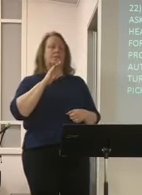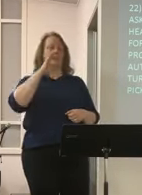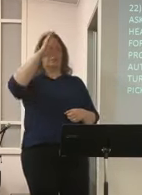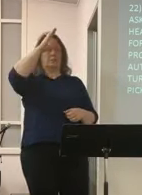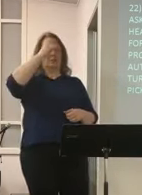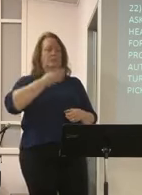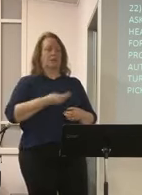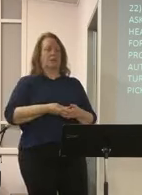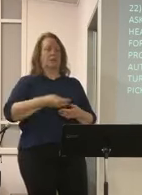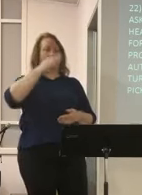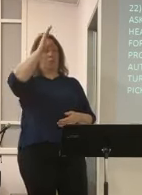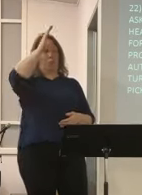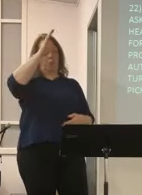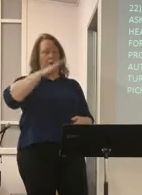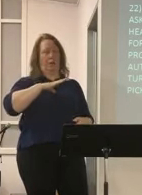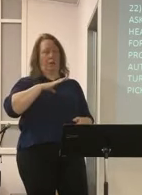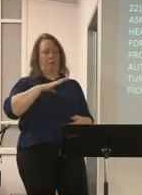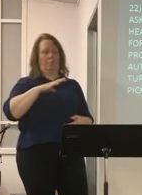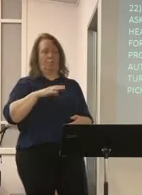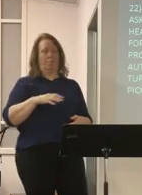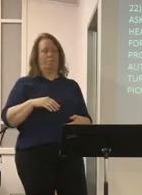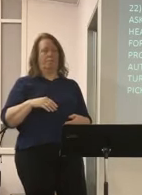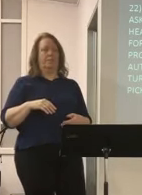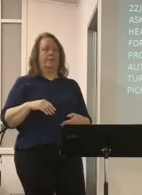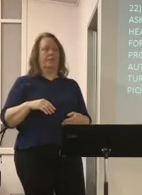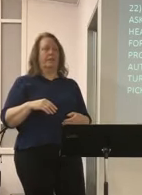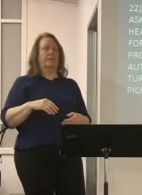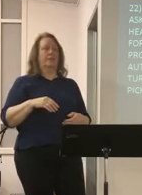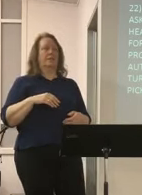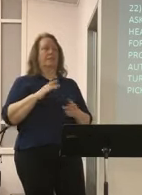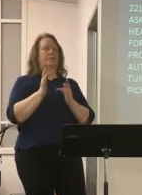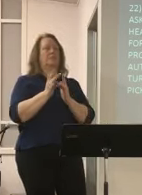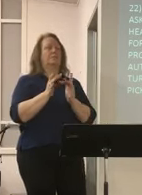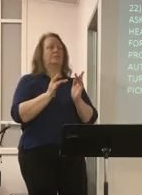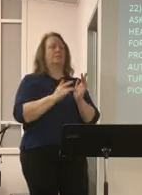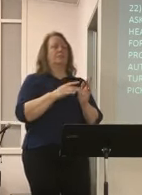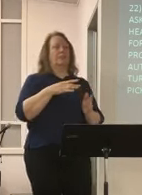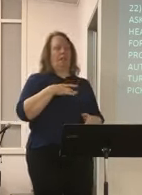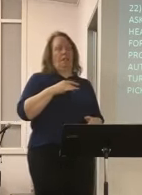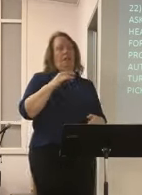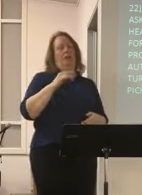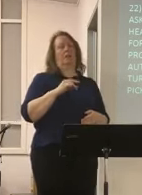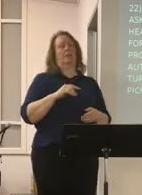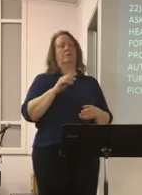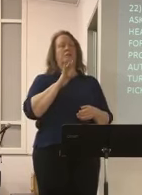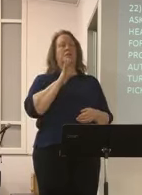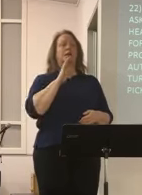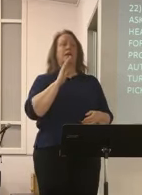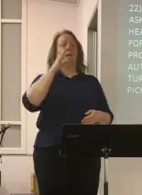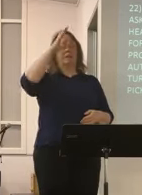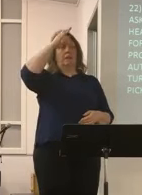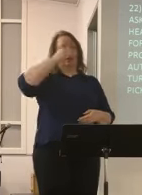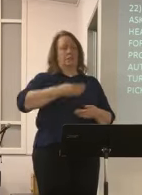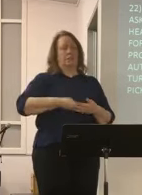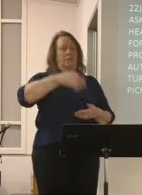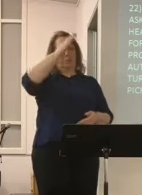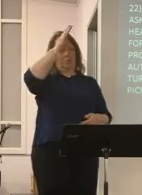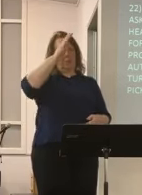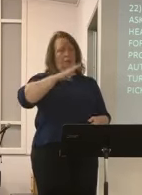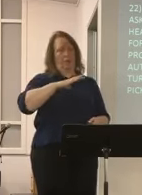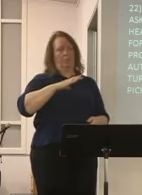Messiah. And so Jesus is saying, he loved to use the term Son of Man, and what he's saying to these people